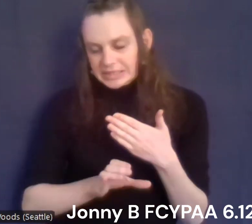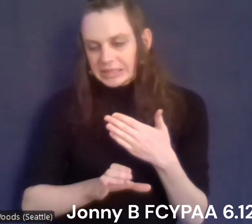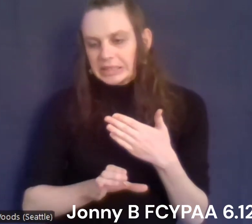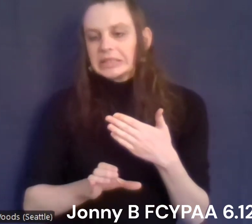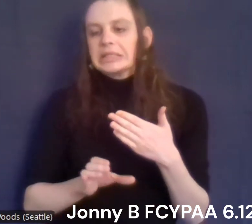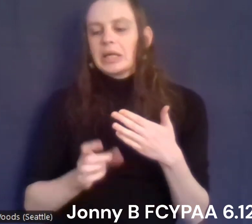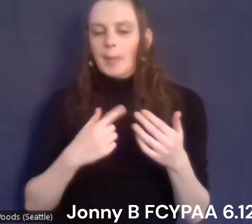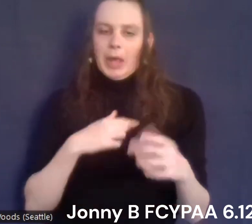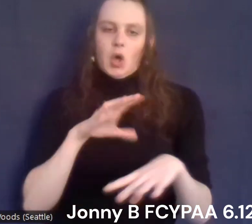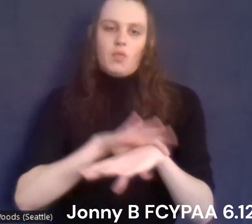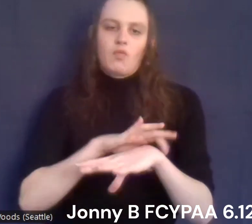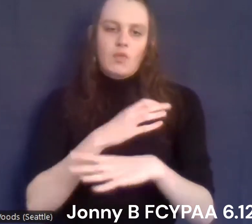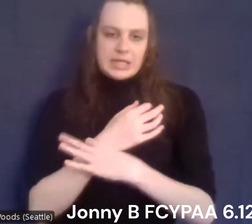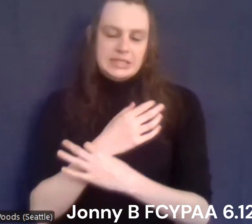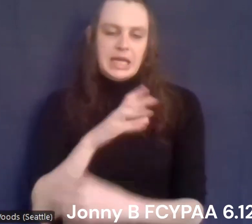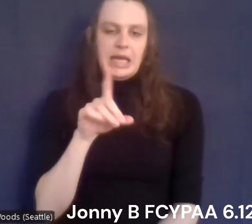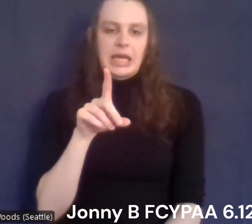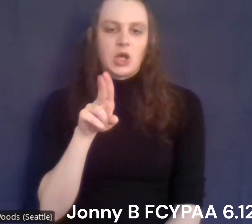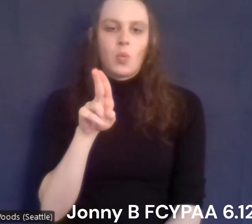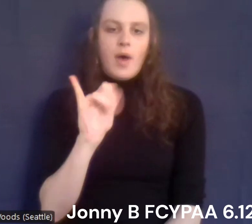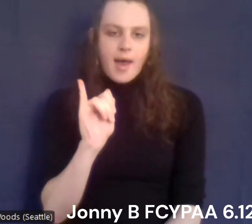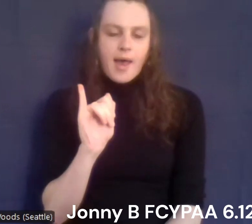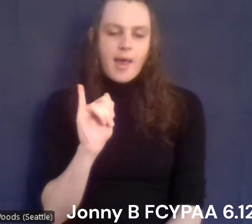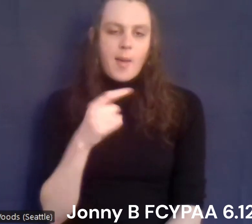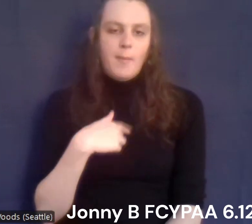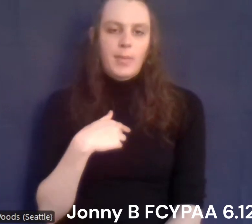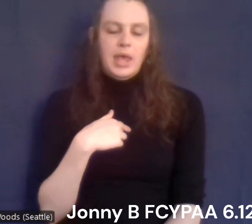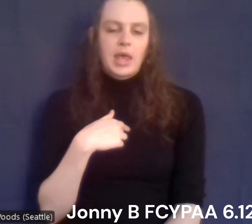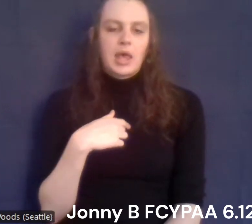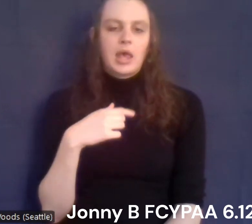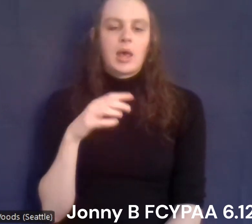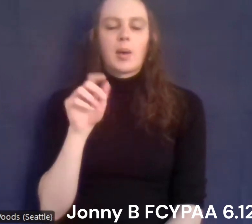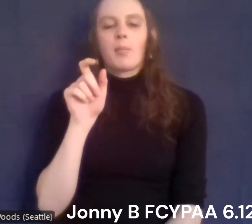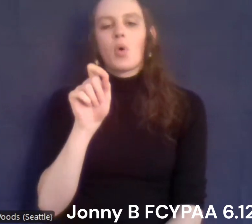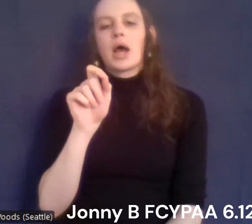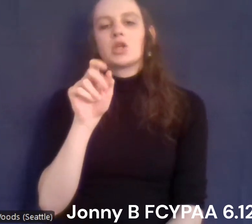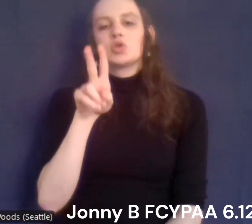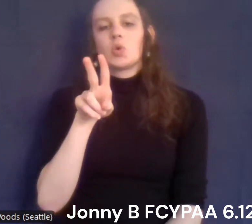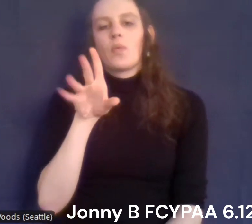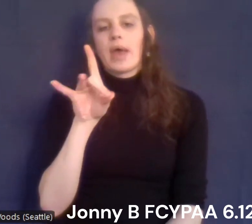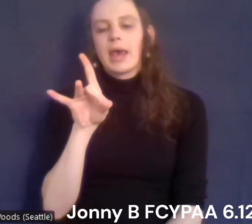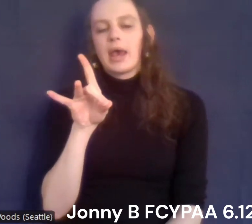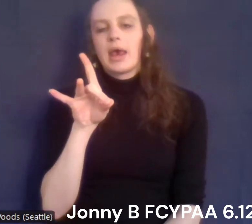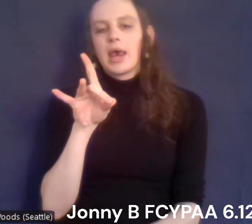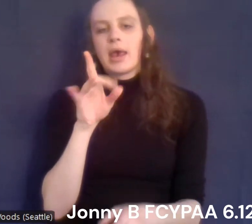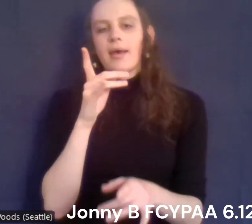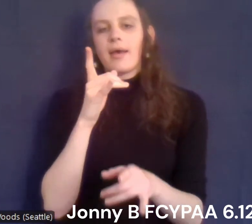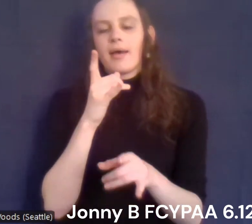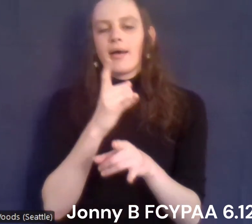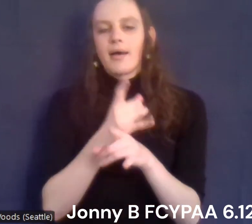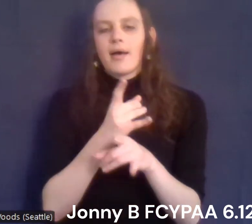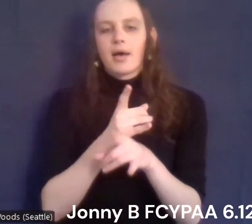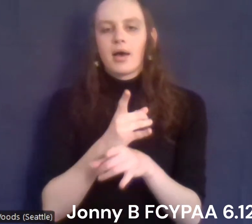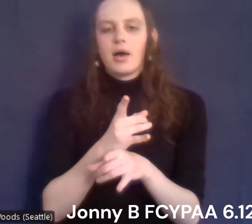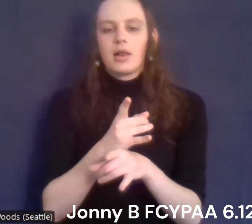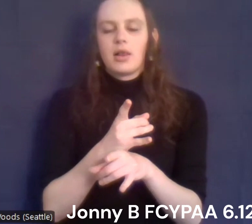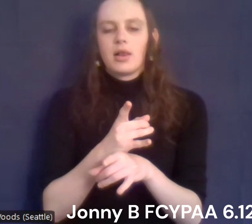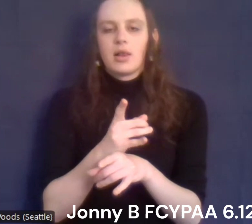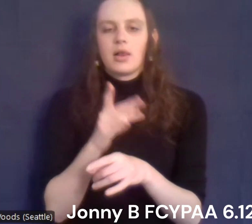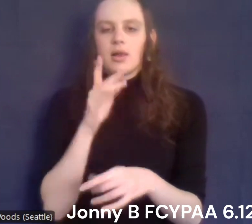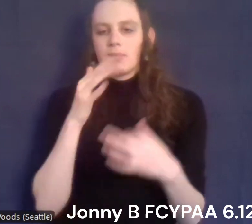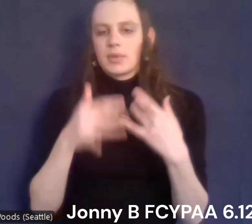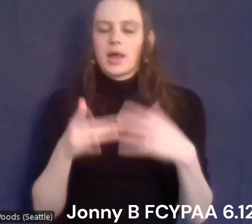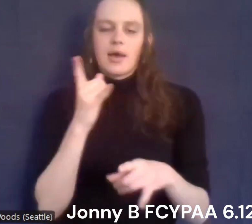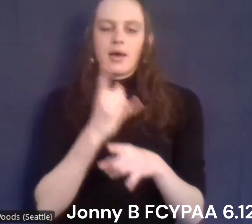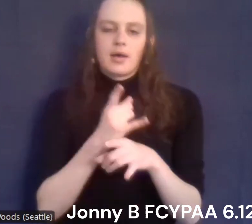I blew a .28, so I was right back to uh, like where I was before. And